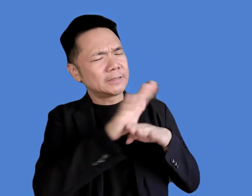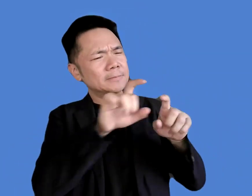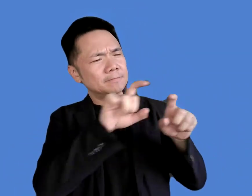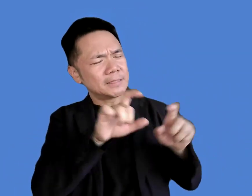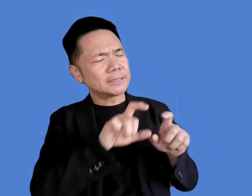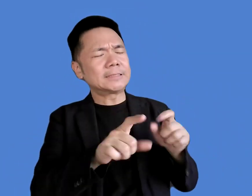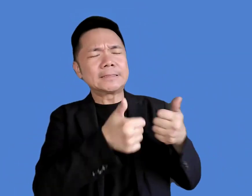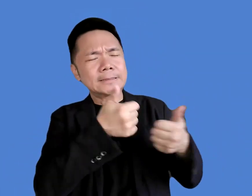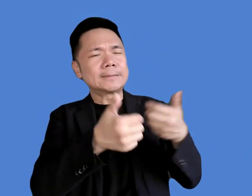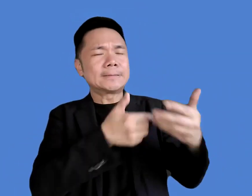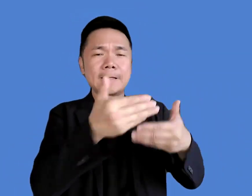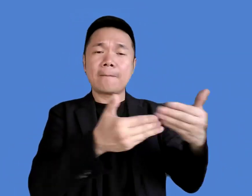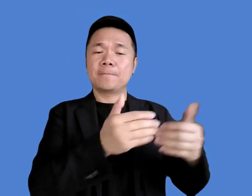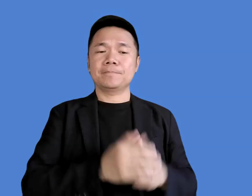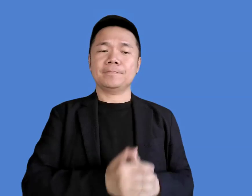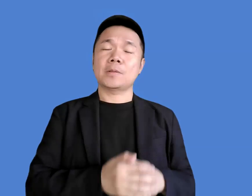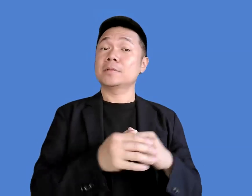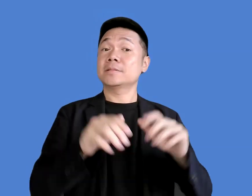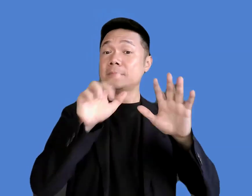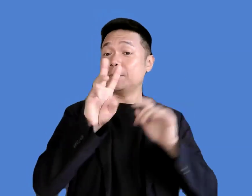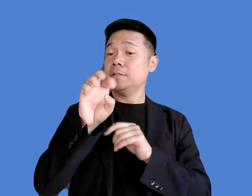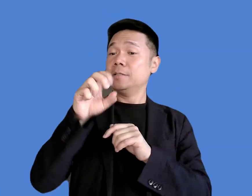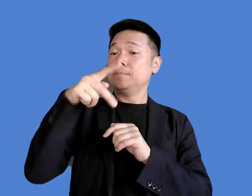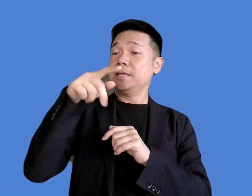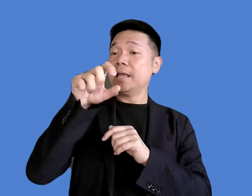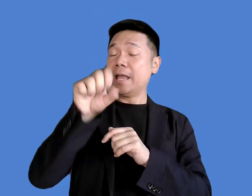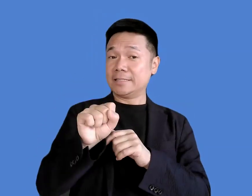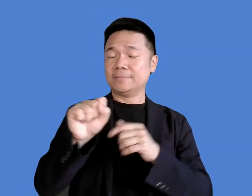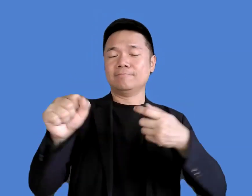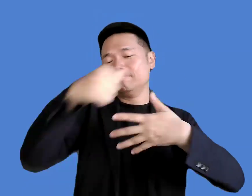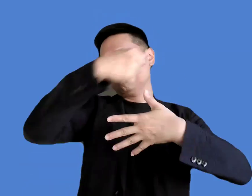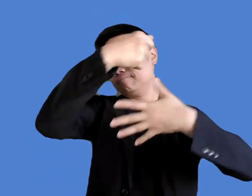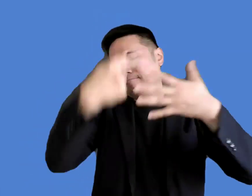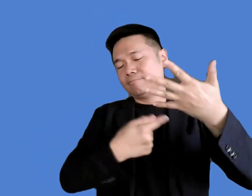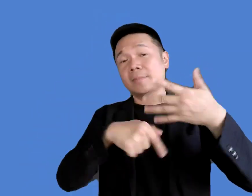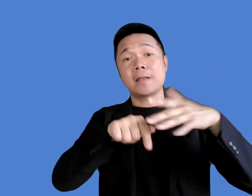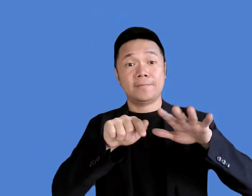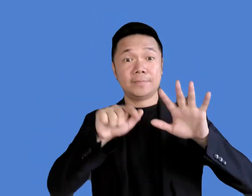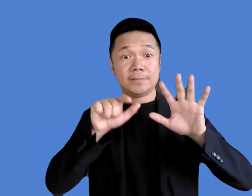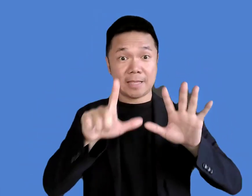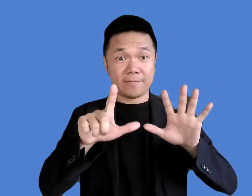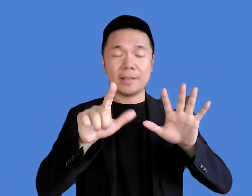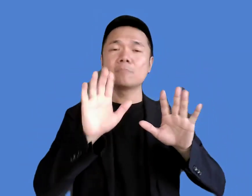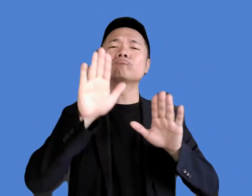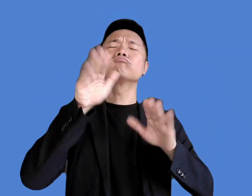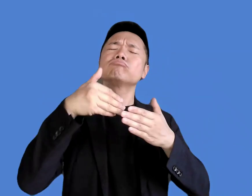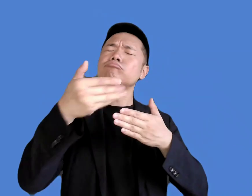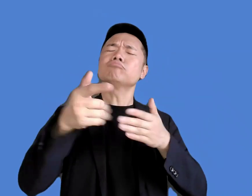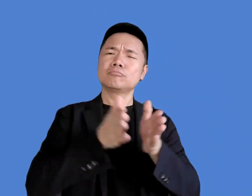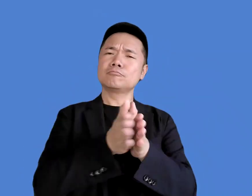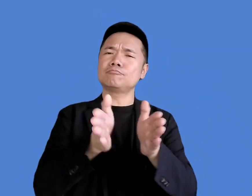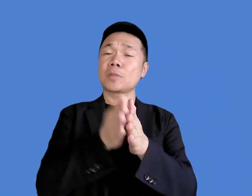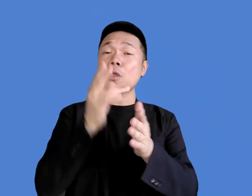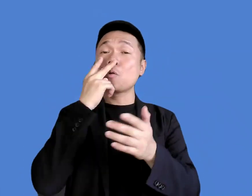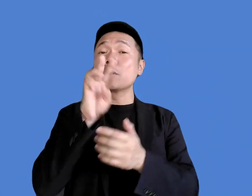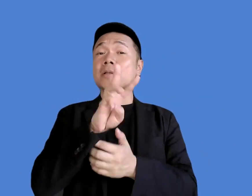chain. So there are 7 different principles. I will share a link so you can read about them later if you're not familiar. But